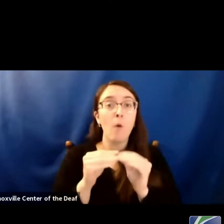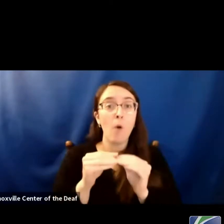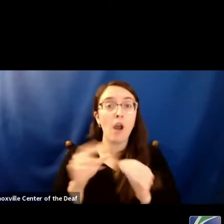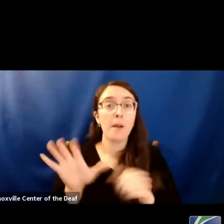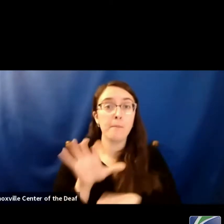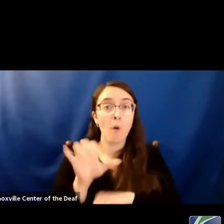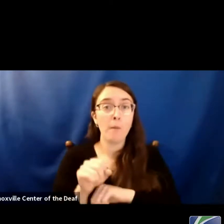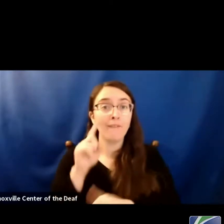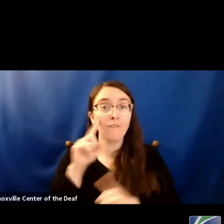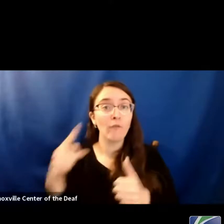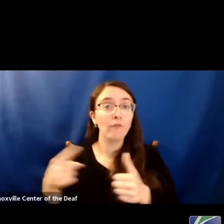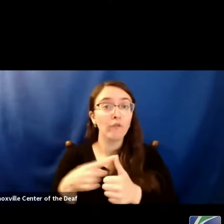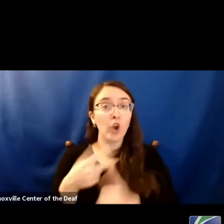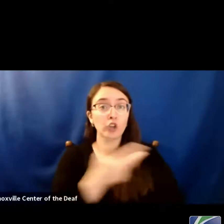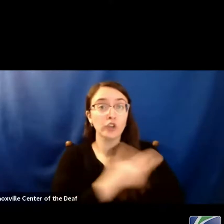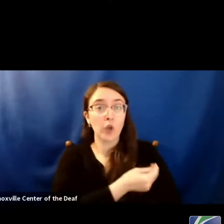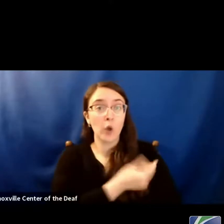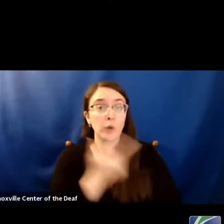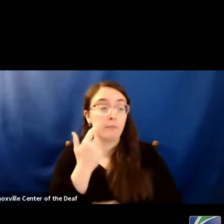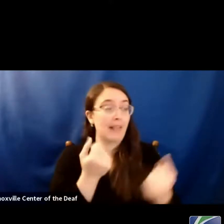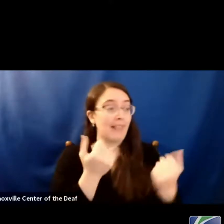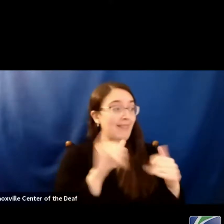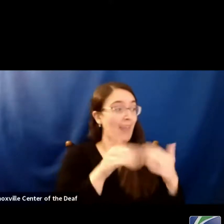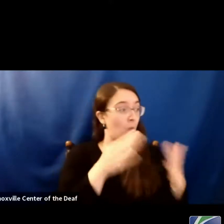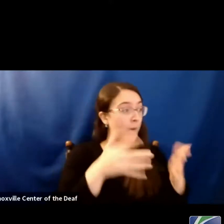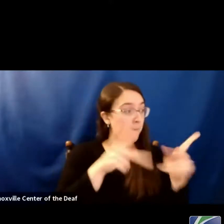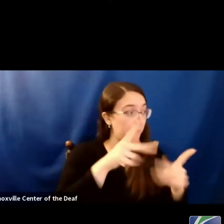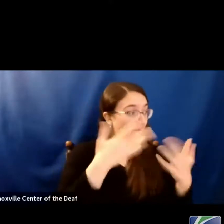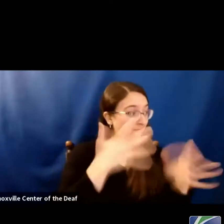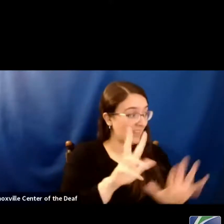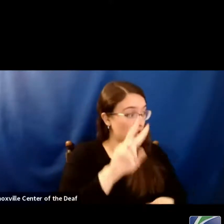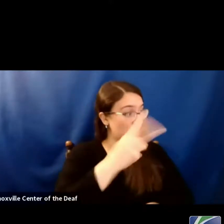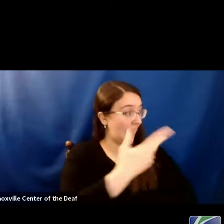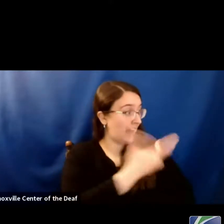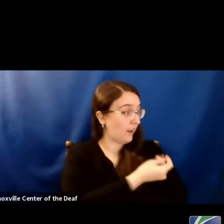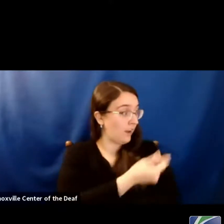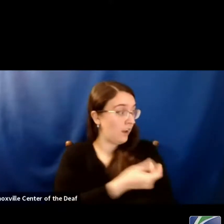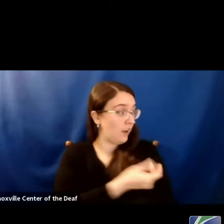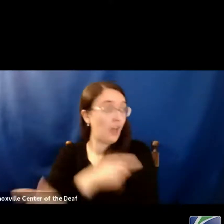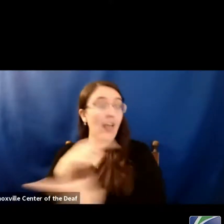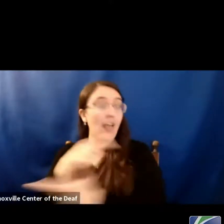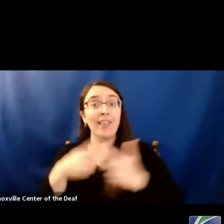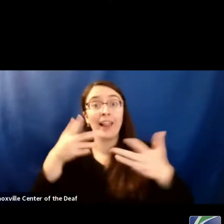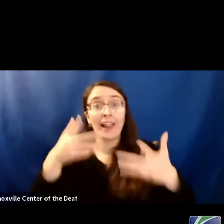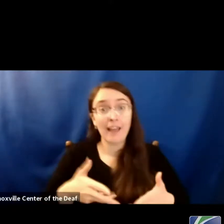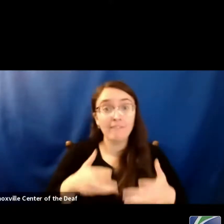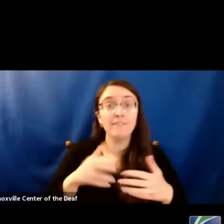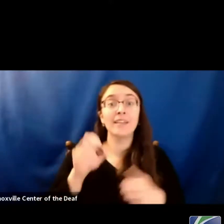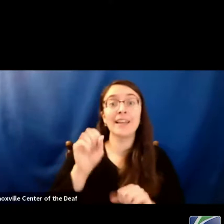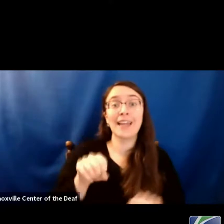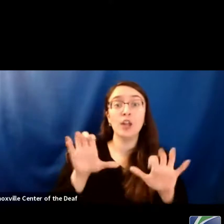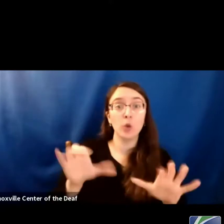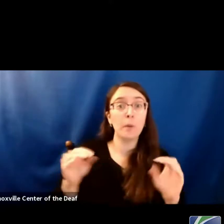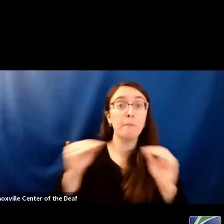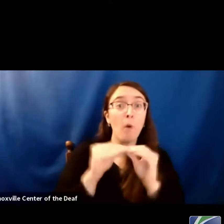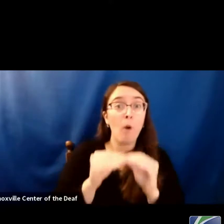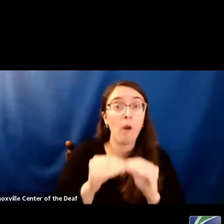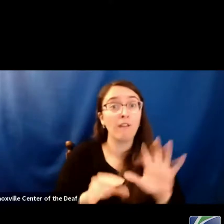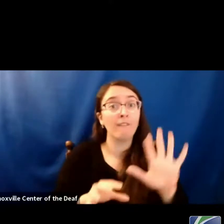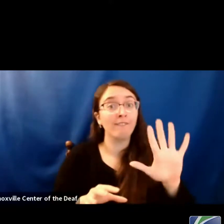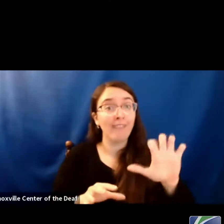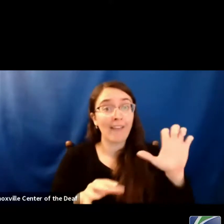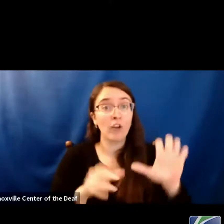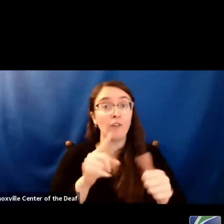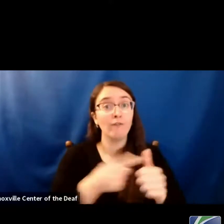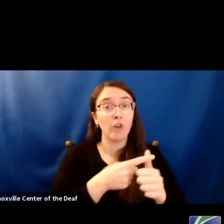because we'll be through some second doses and into our rhythm of being able to do 500 first dose appointments and 500 second dose